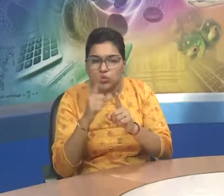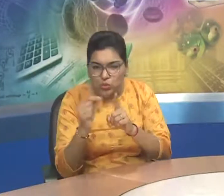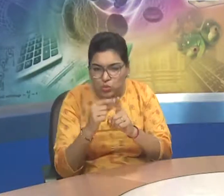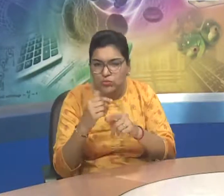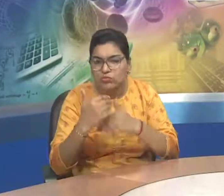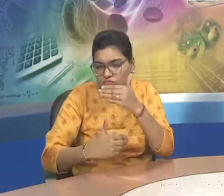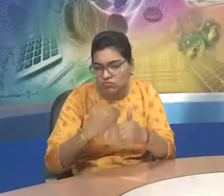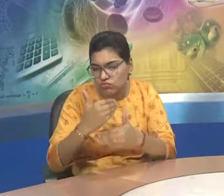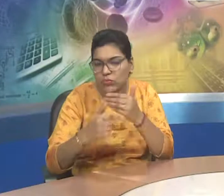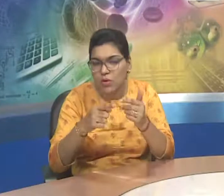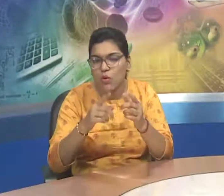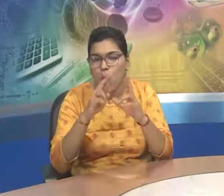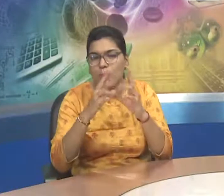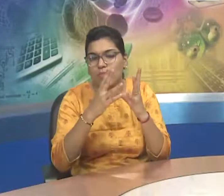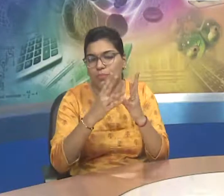society too.